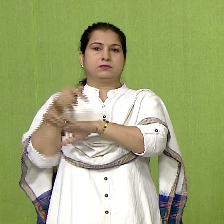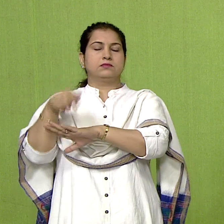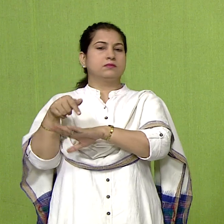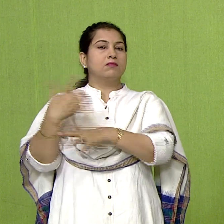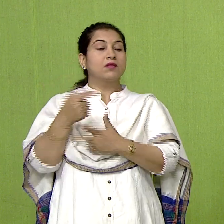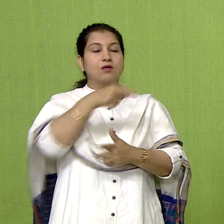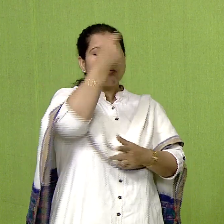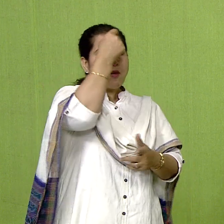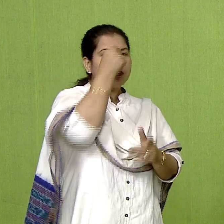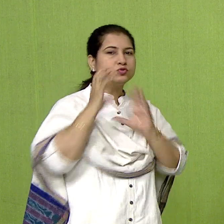demands.